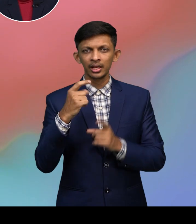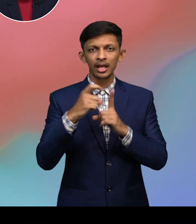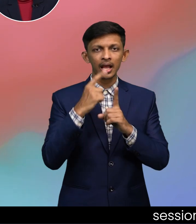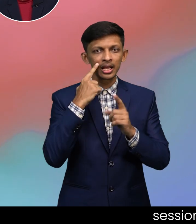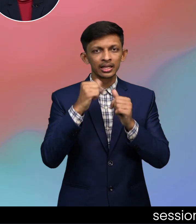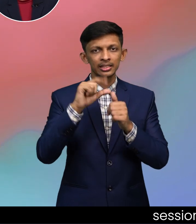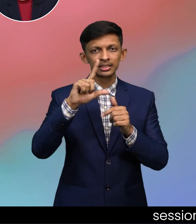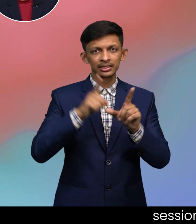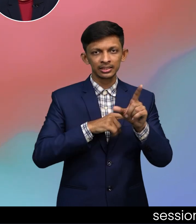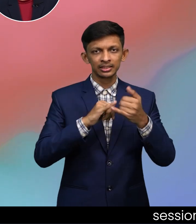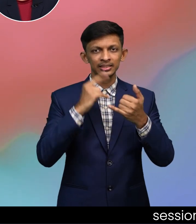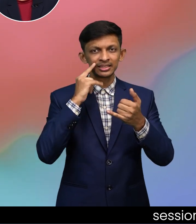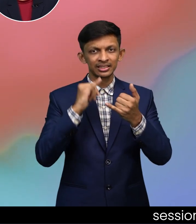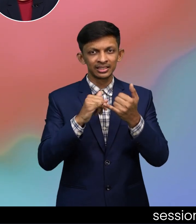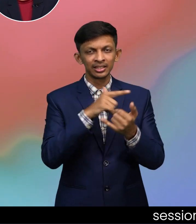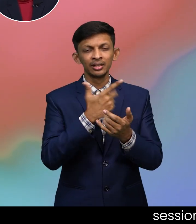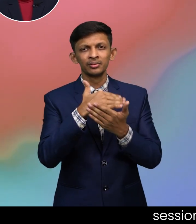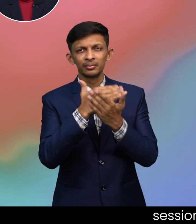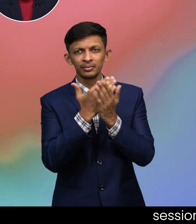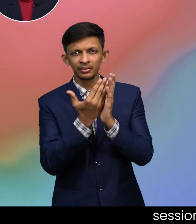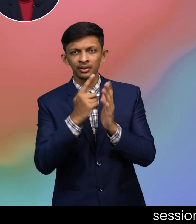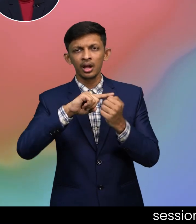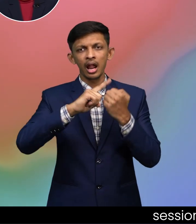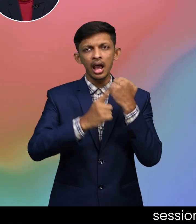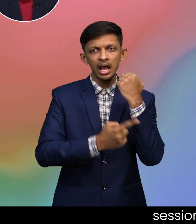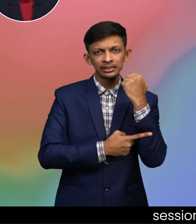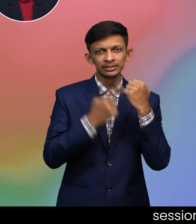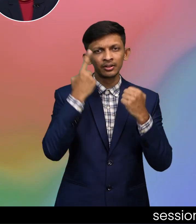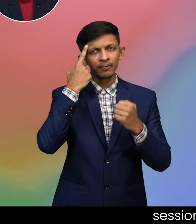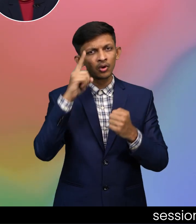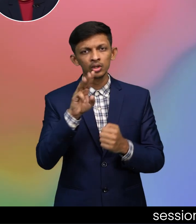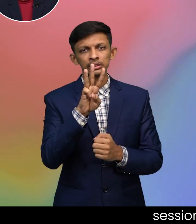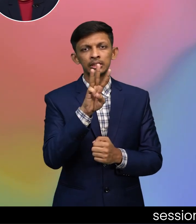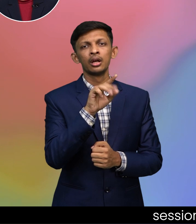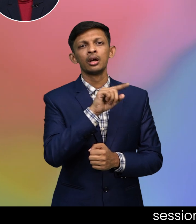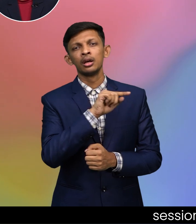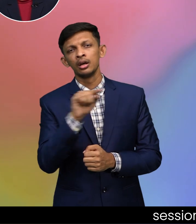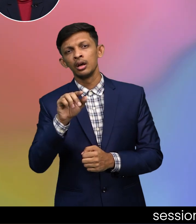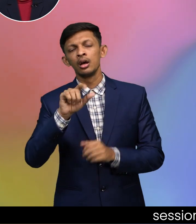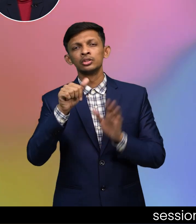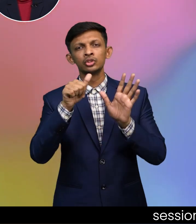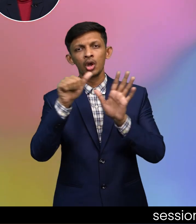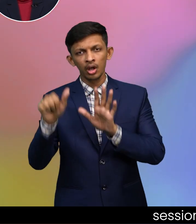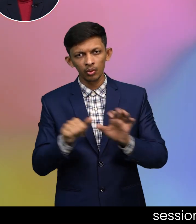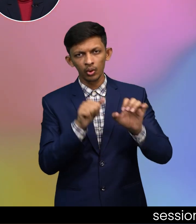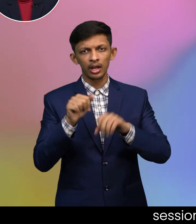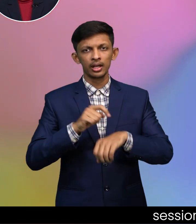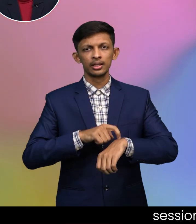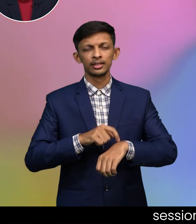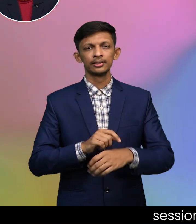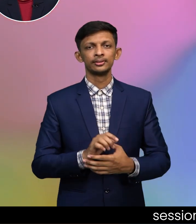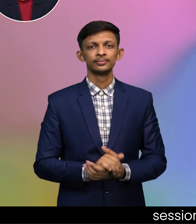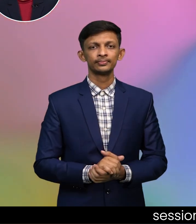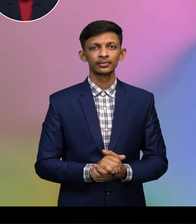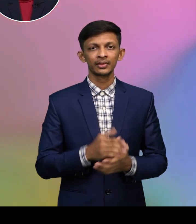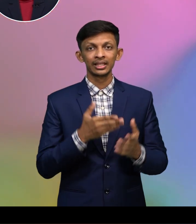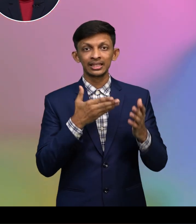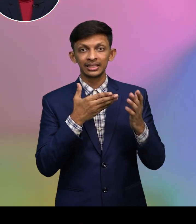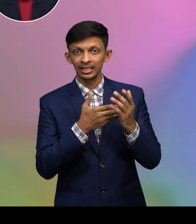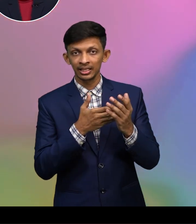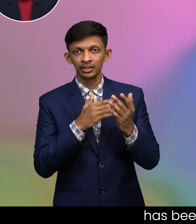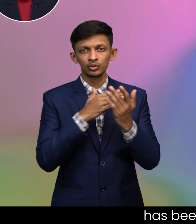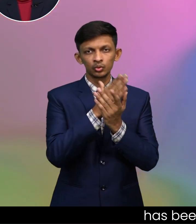This is similar to the function of the kidney, but is different as there is no reabsorption